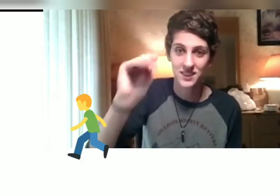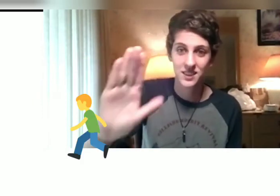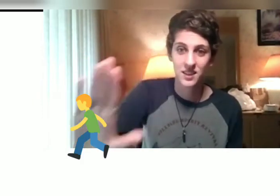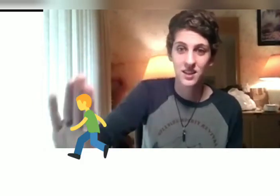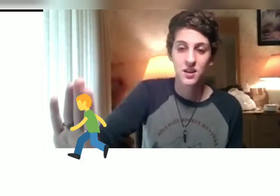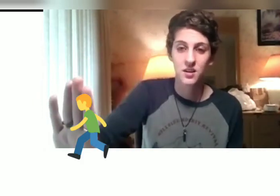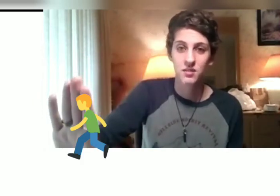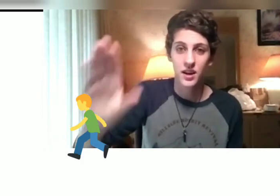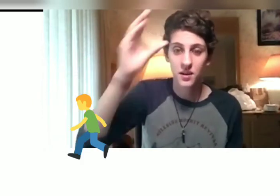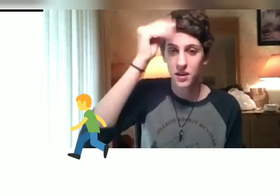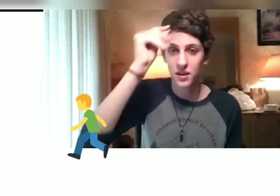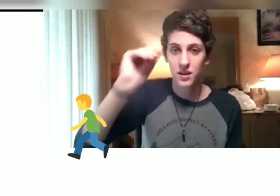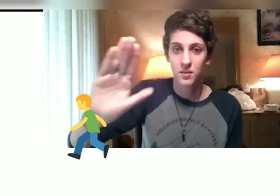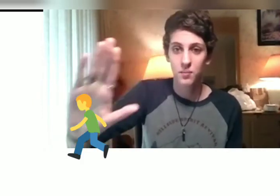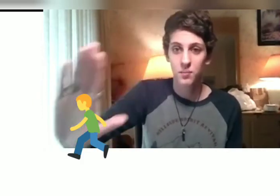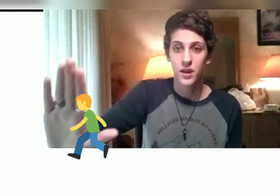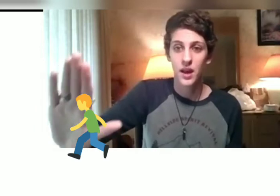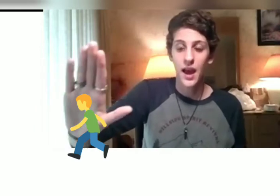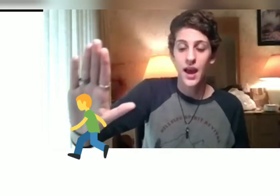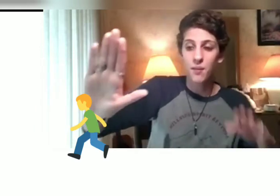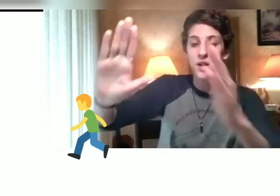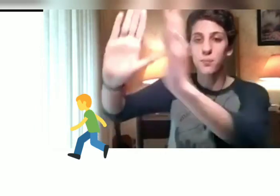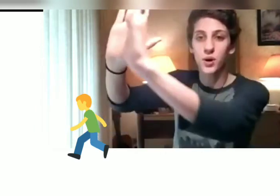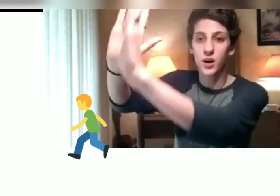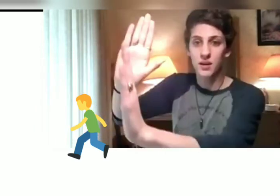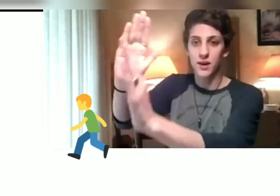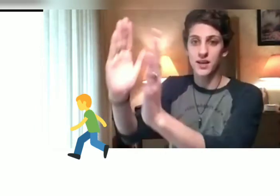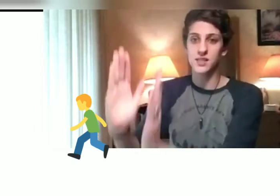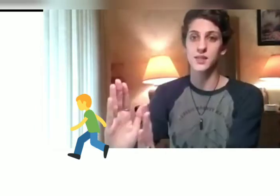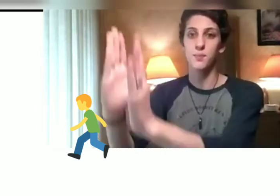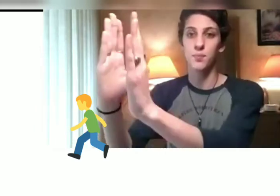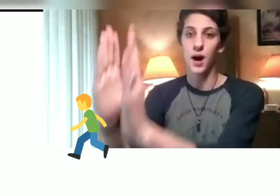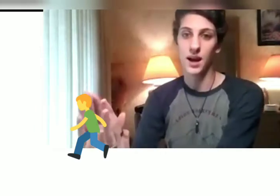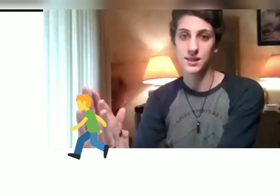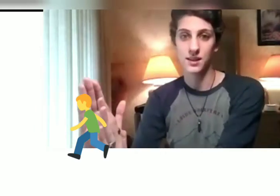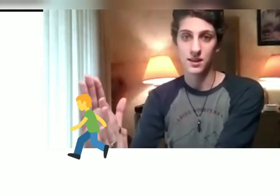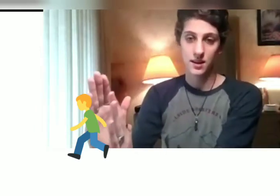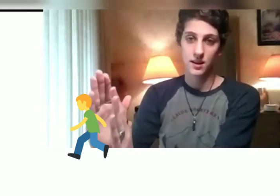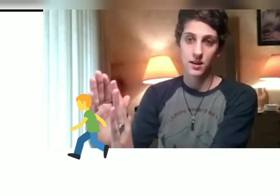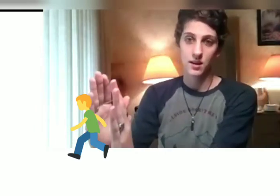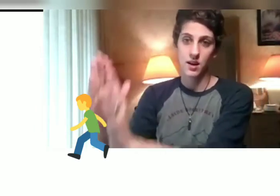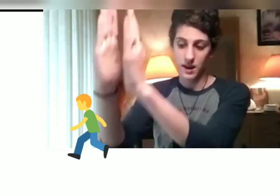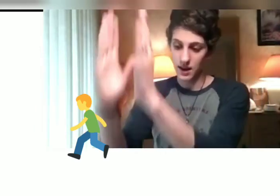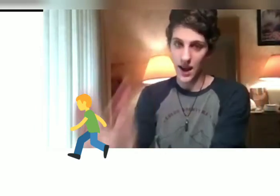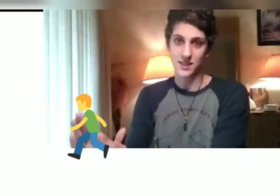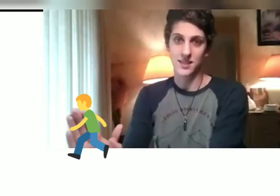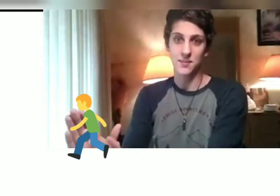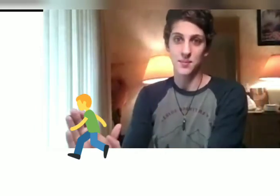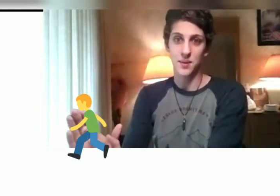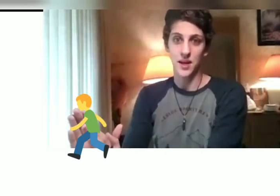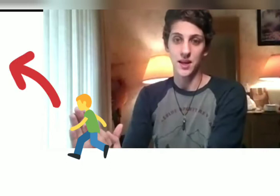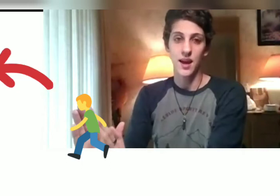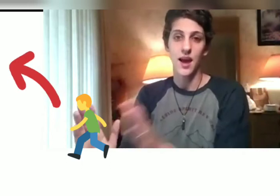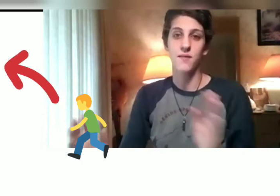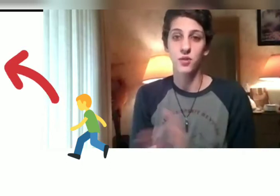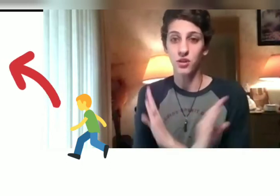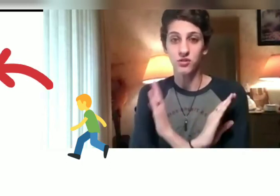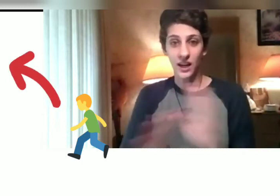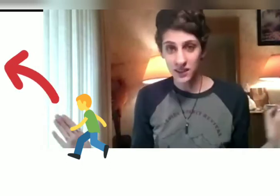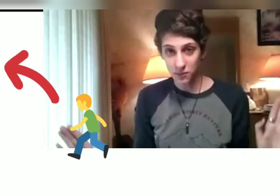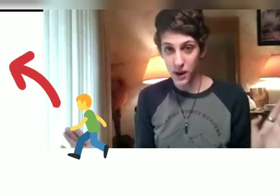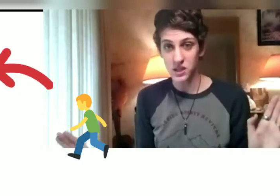His, right? And I'm gonna put him in a spot next to me. And for